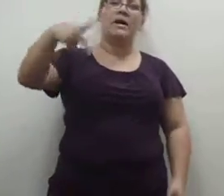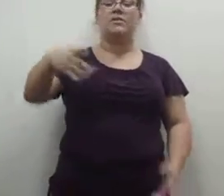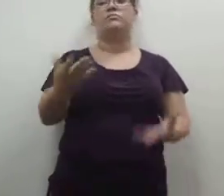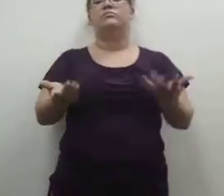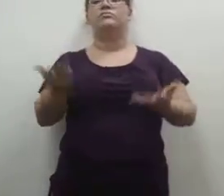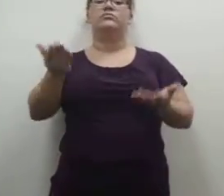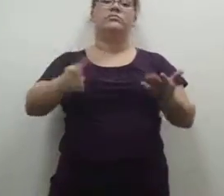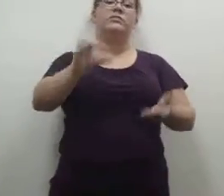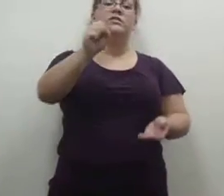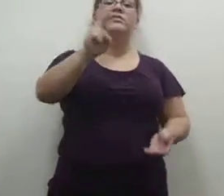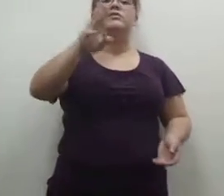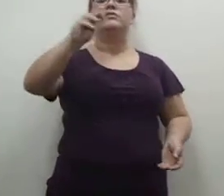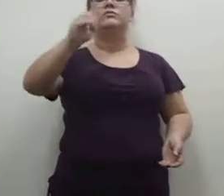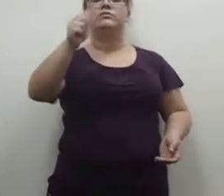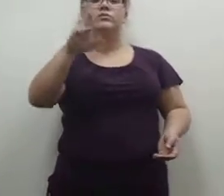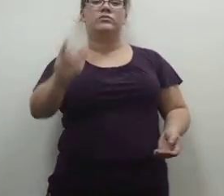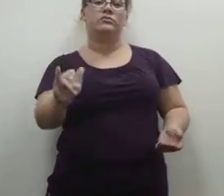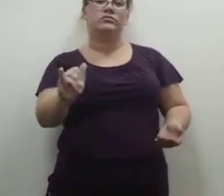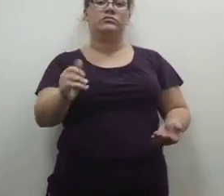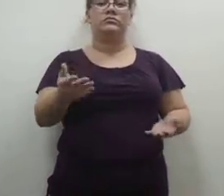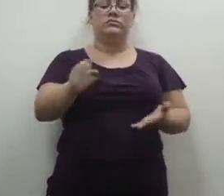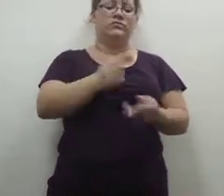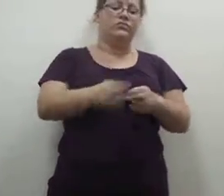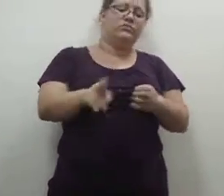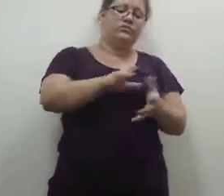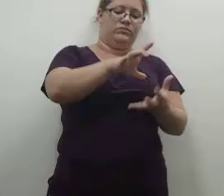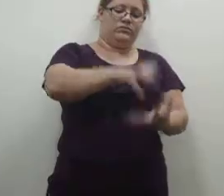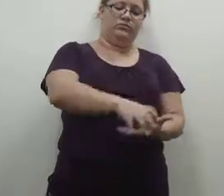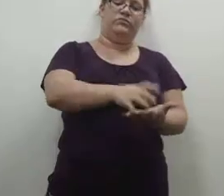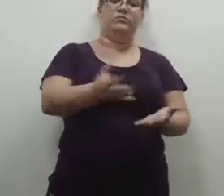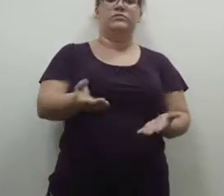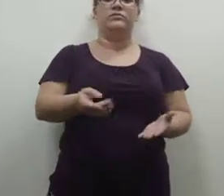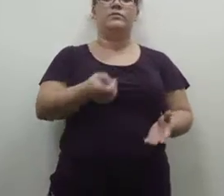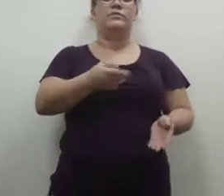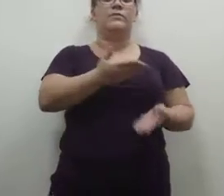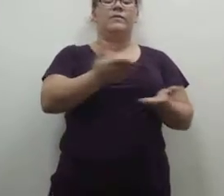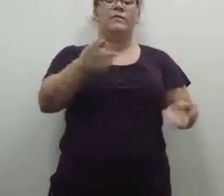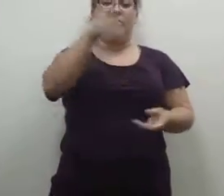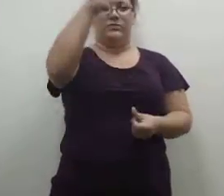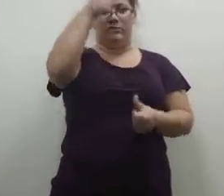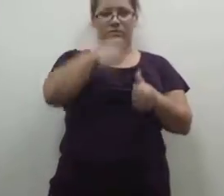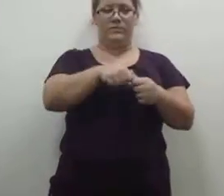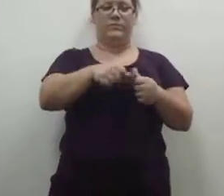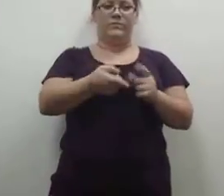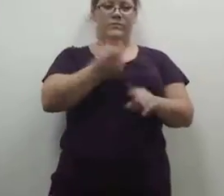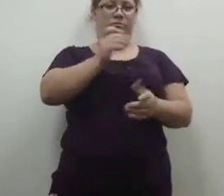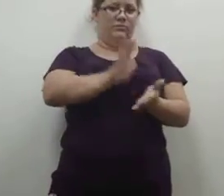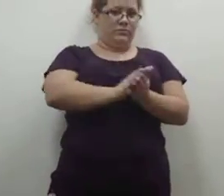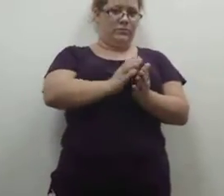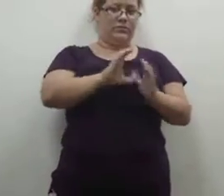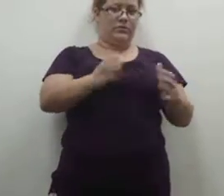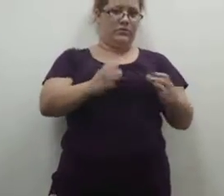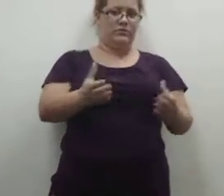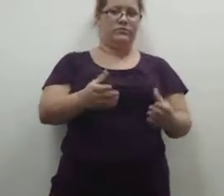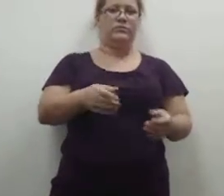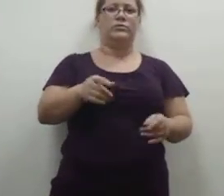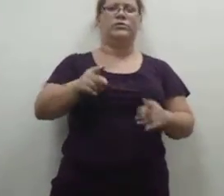skills that they've learned in class. And then the real key where they start to do some serious research, and even though it's on a